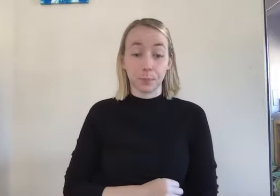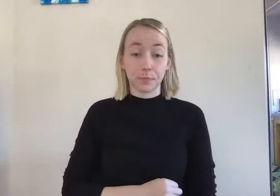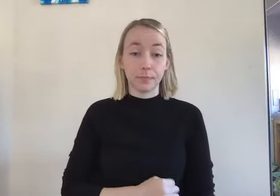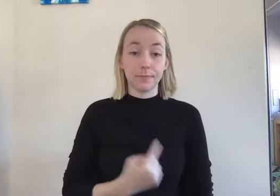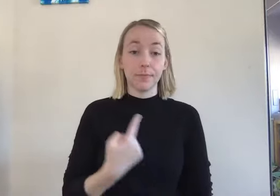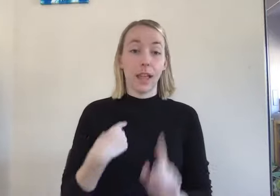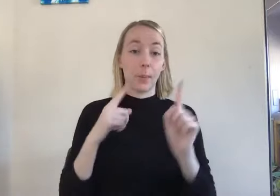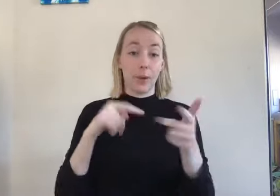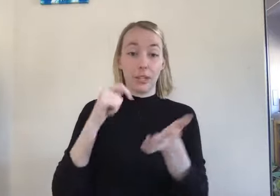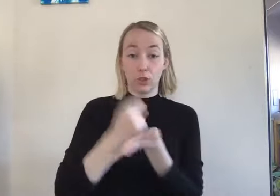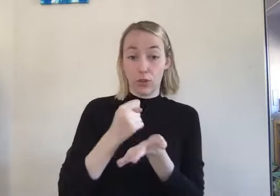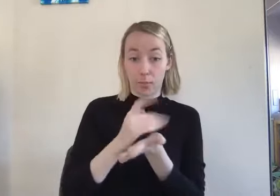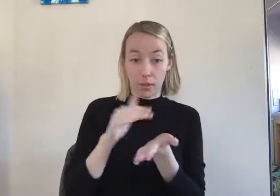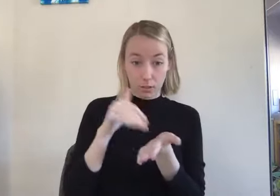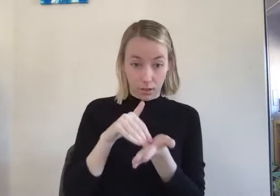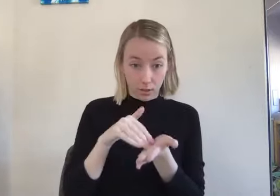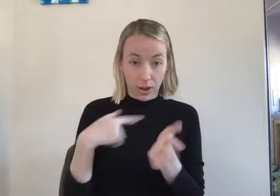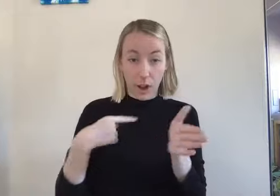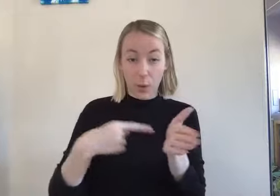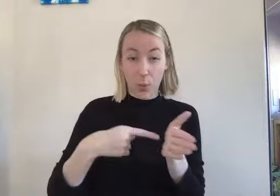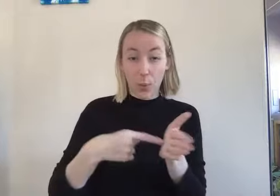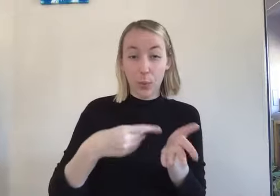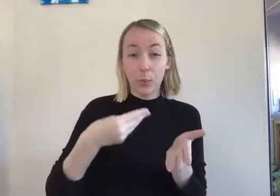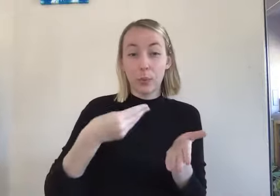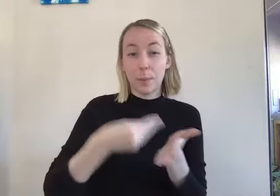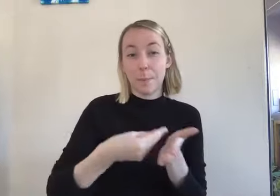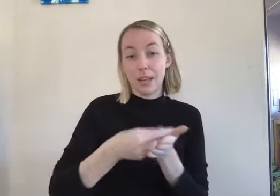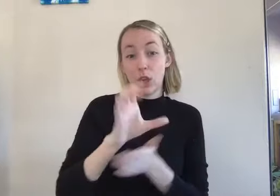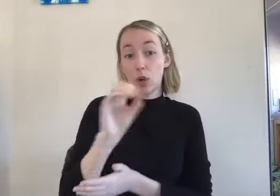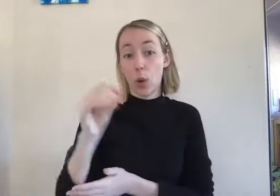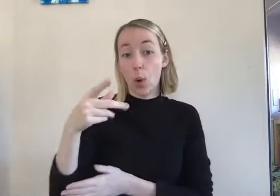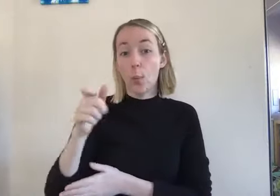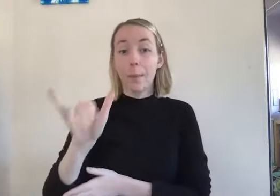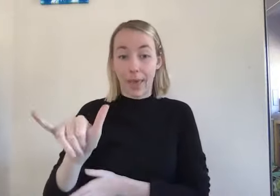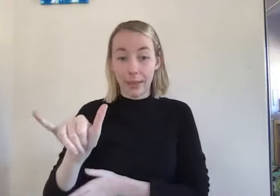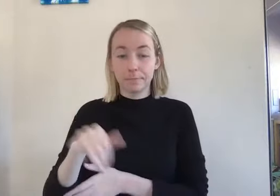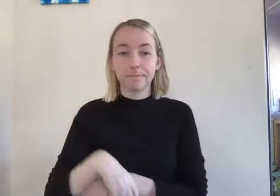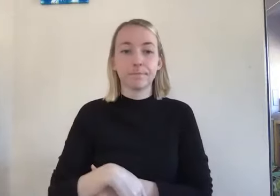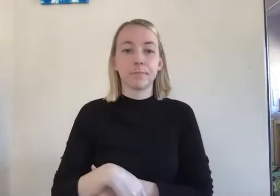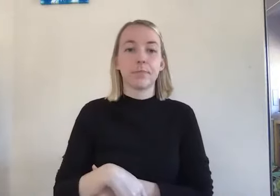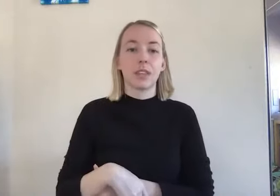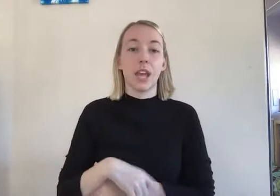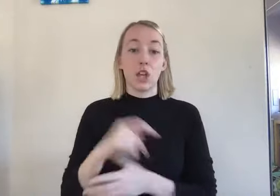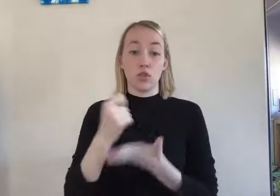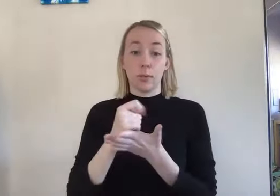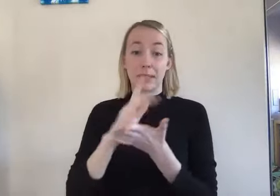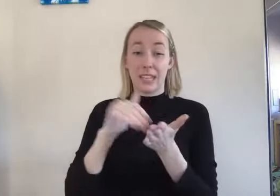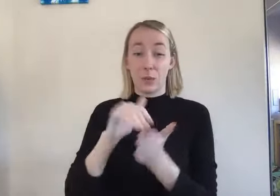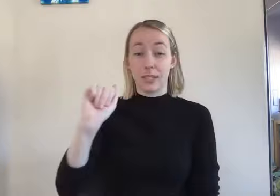this. But I'd gone to a treatment center, and I owed a copay on that treatment center. The treatment center was in